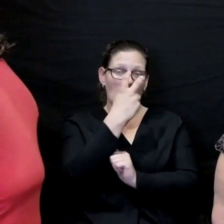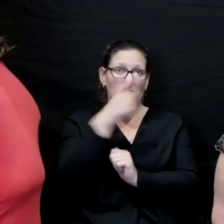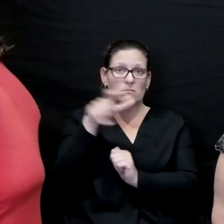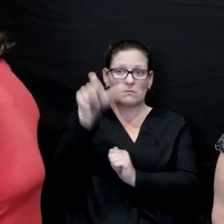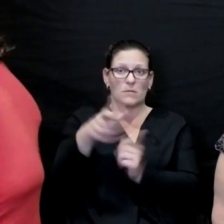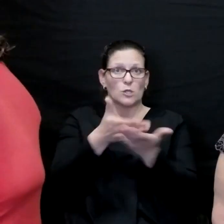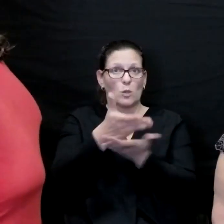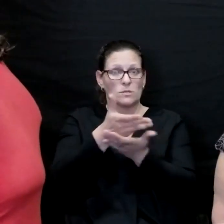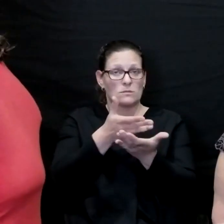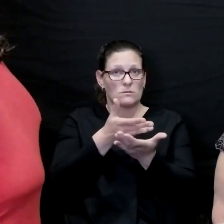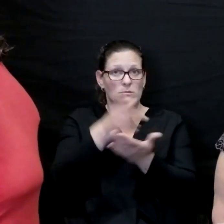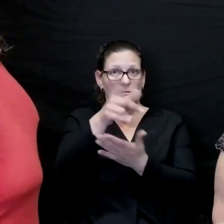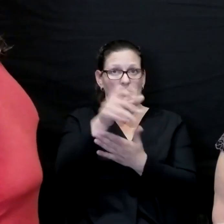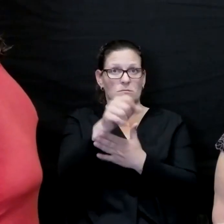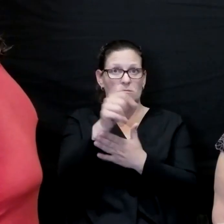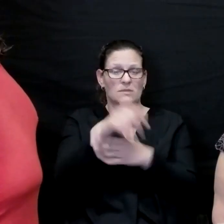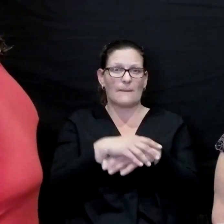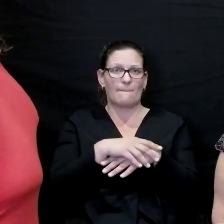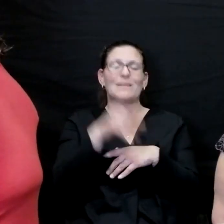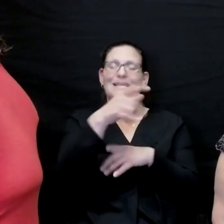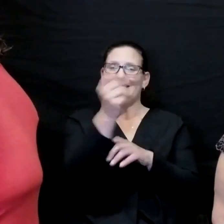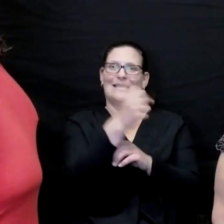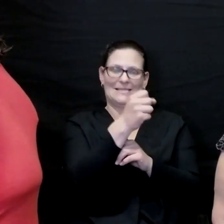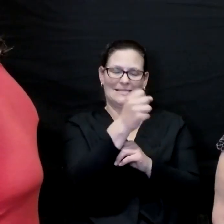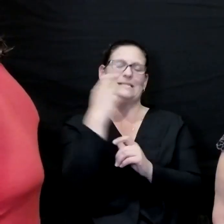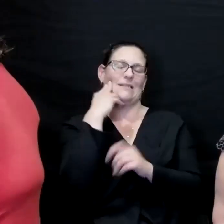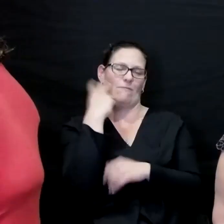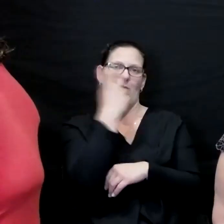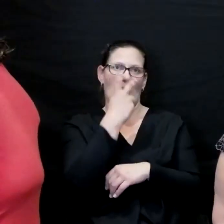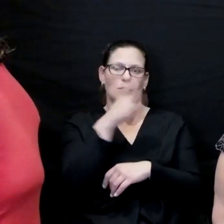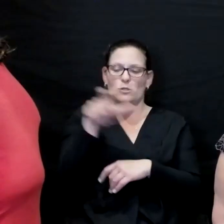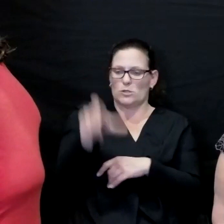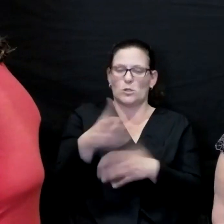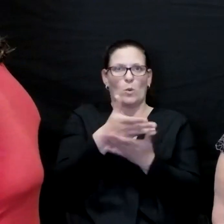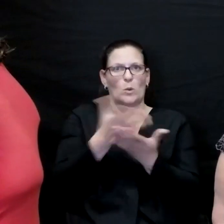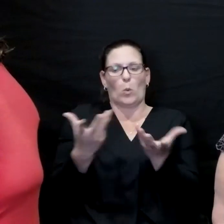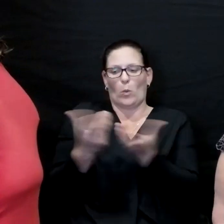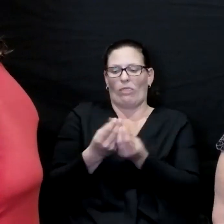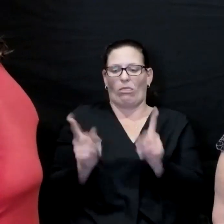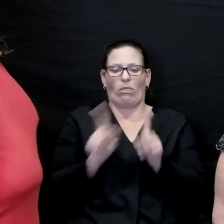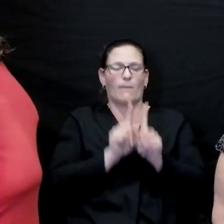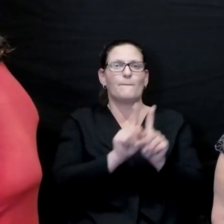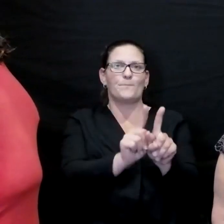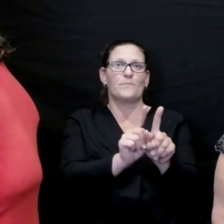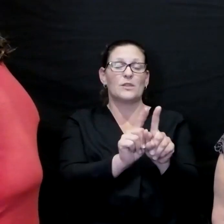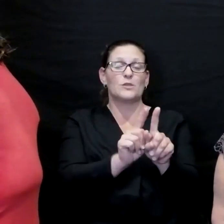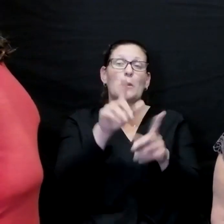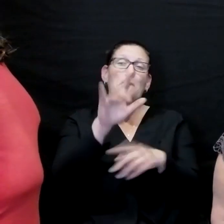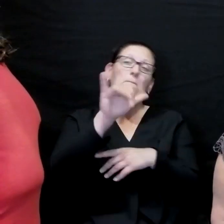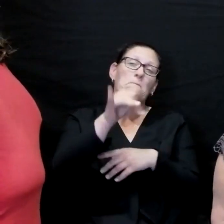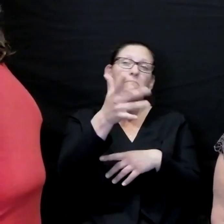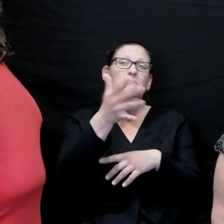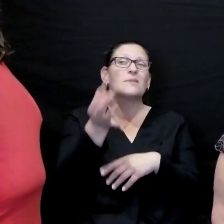Yes, the blind consultant was with me. Okay. Well, maybe, you know, give it a few more